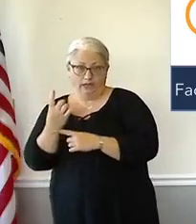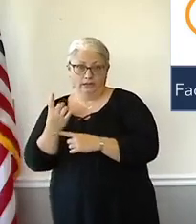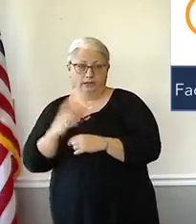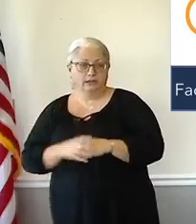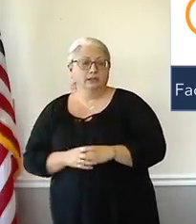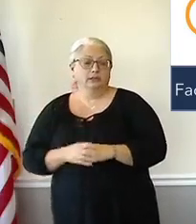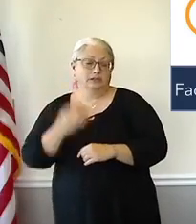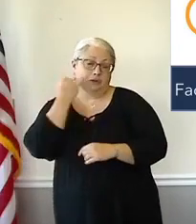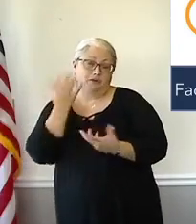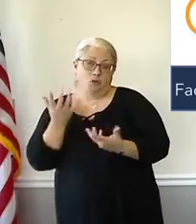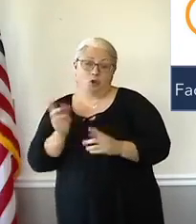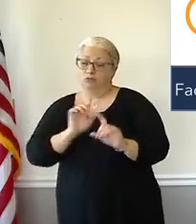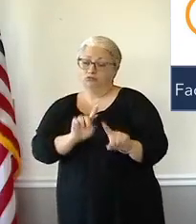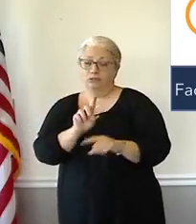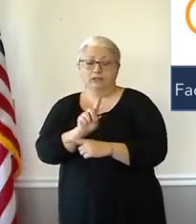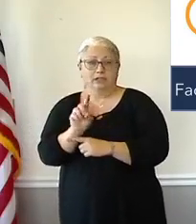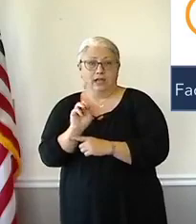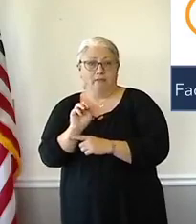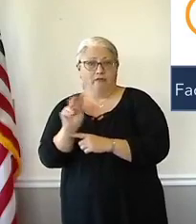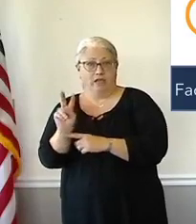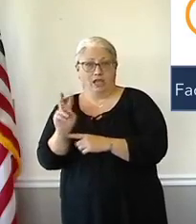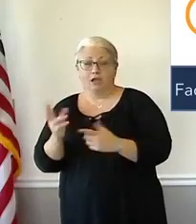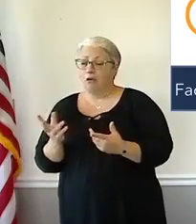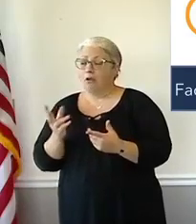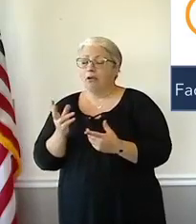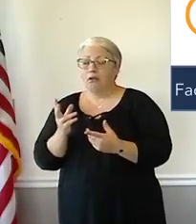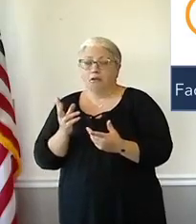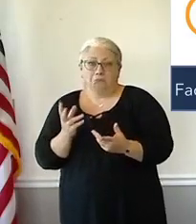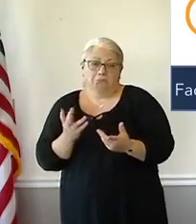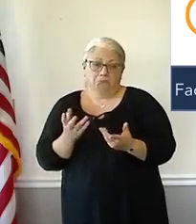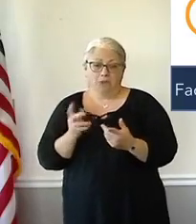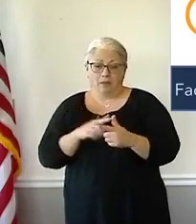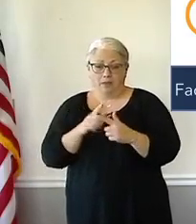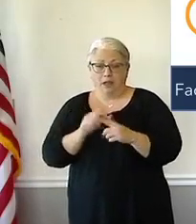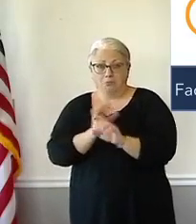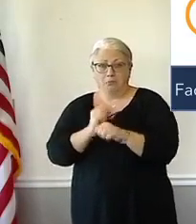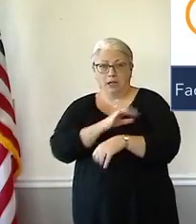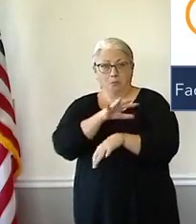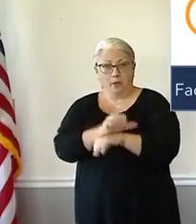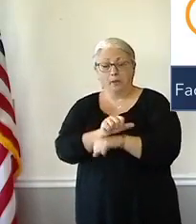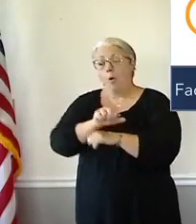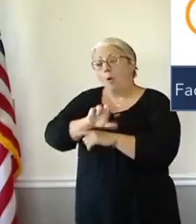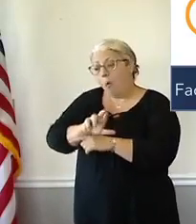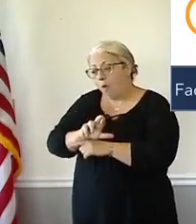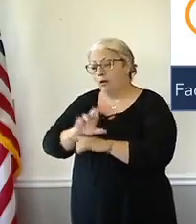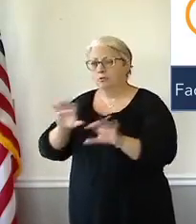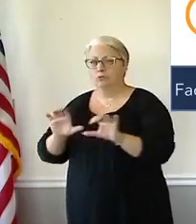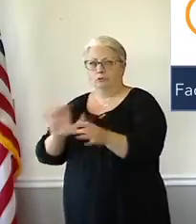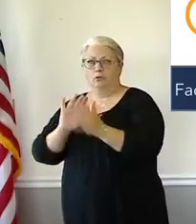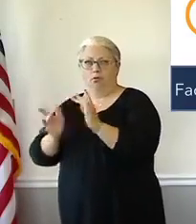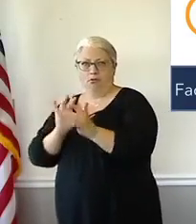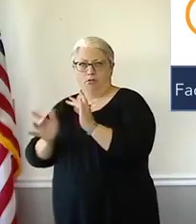you want to get to the DMV, you can do that. And, of course, you can do a lot of your DMV activities online, and you can get there by visiting